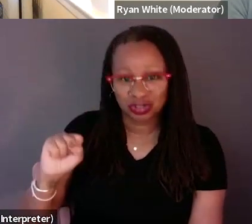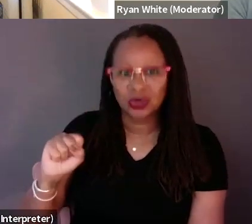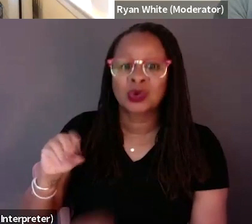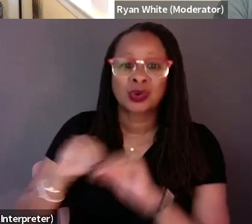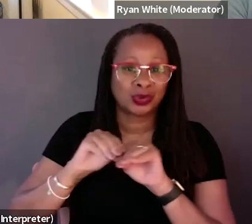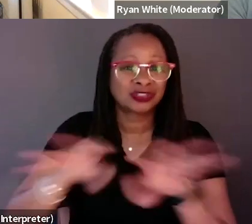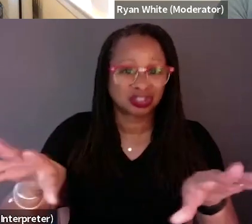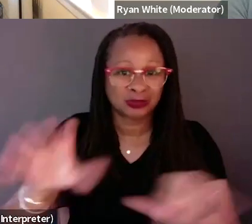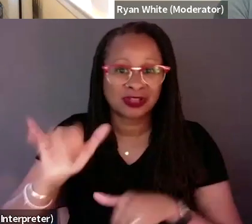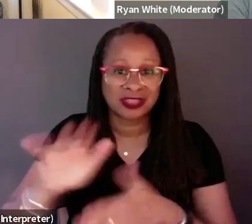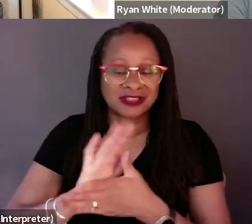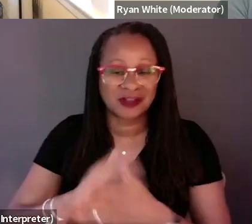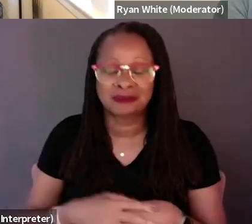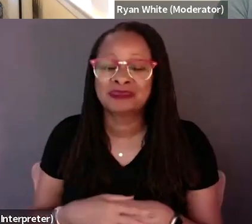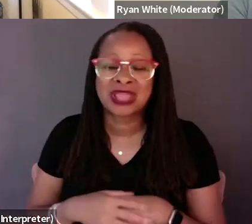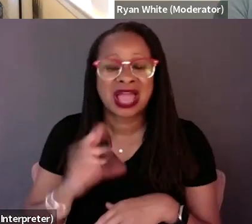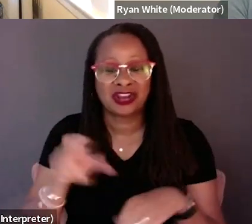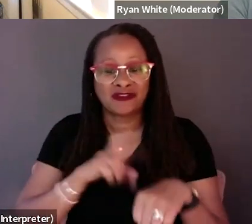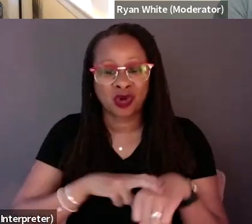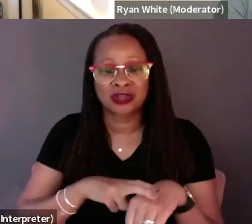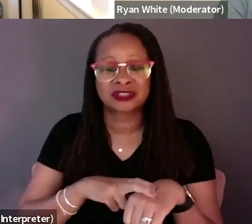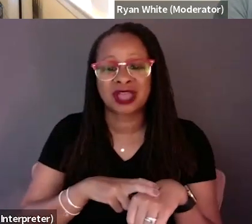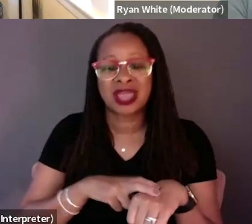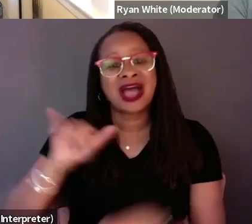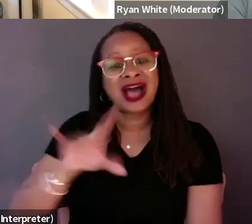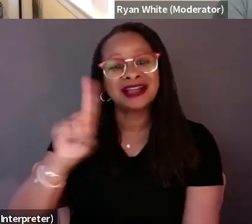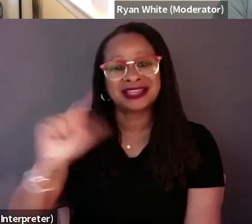is putting this out into the world. Yes. And of course,